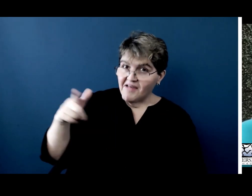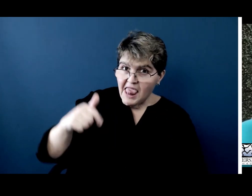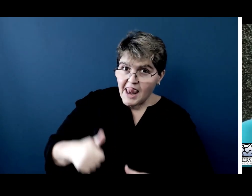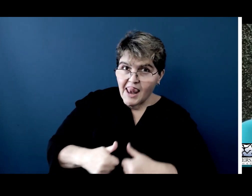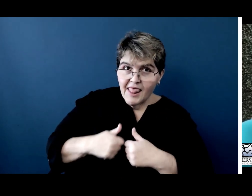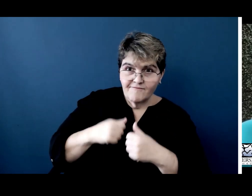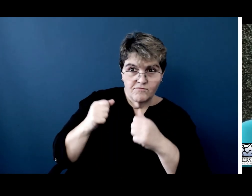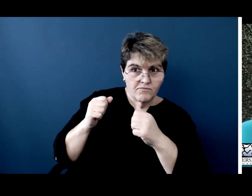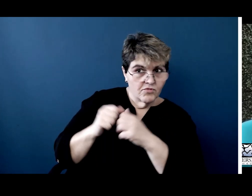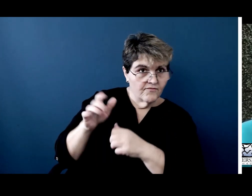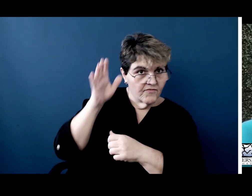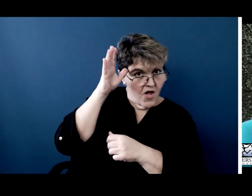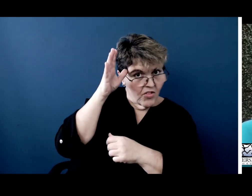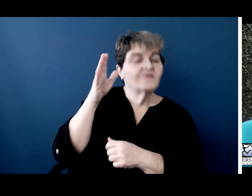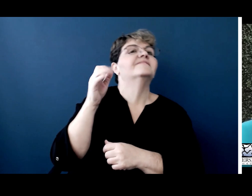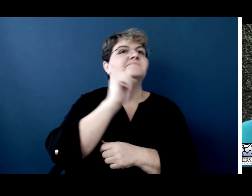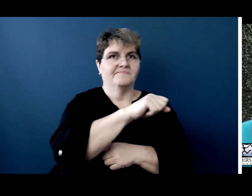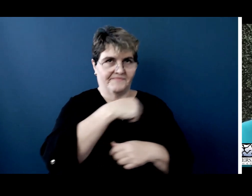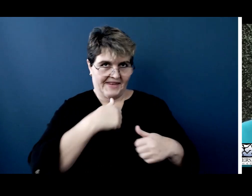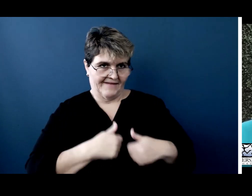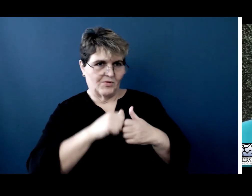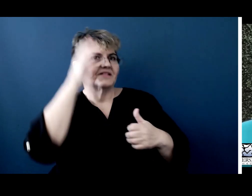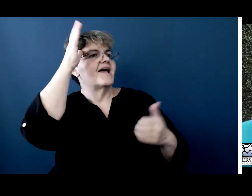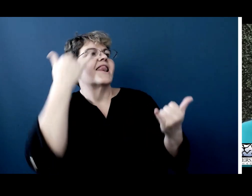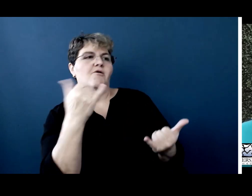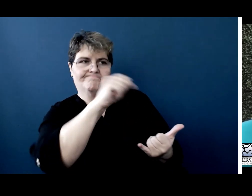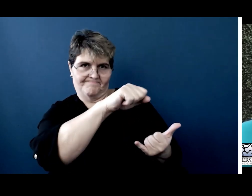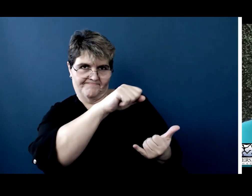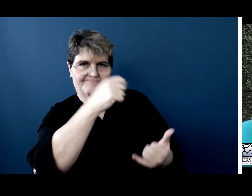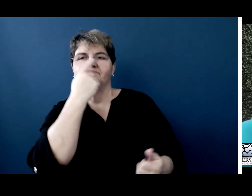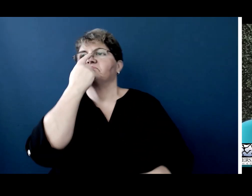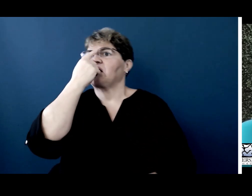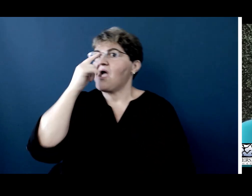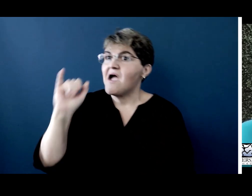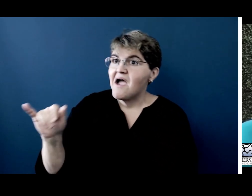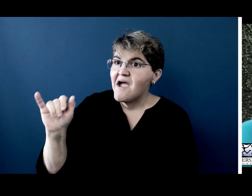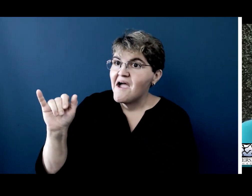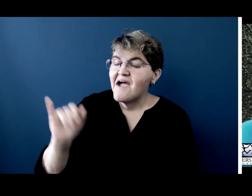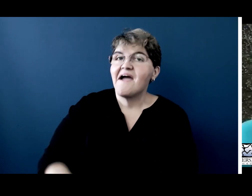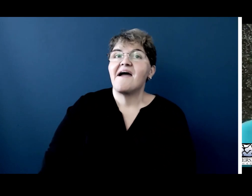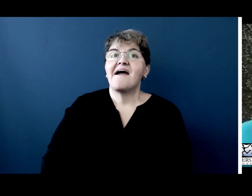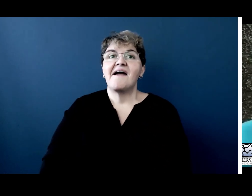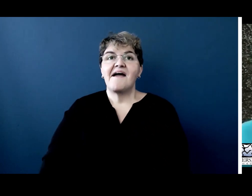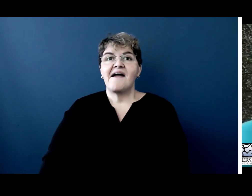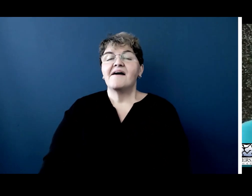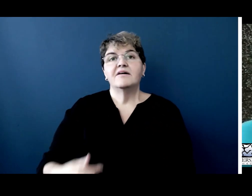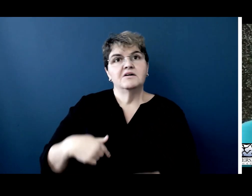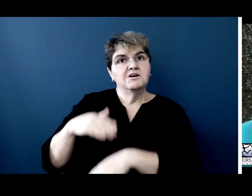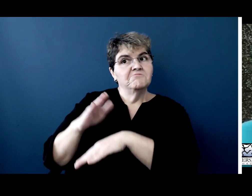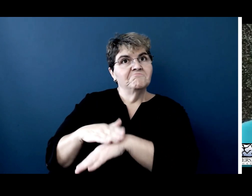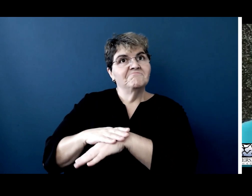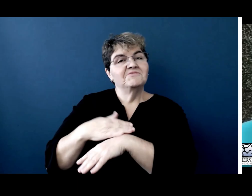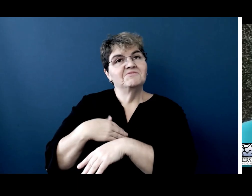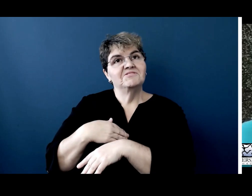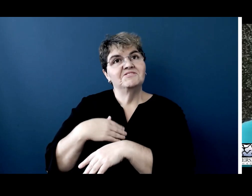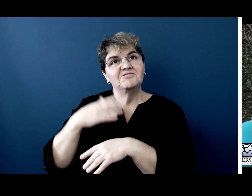On more of like a sad note, though, your mom has passed, right? Yes. Yeah, she And had leukemia. She had leukemia, and that was, Pretty